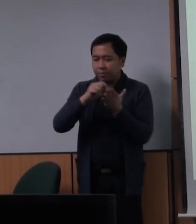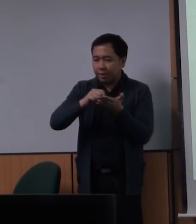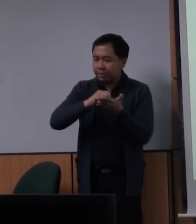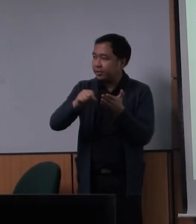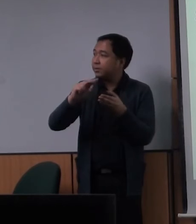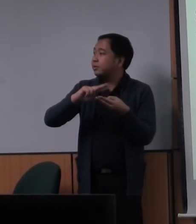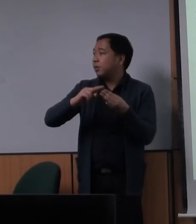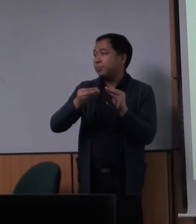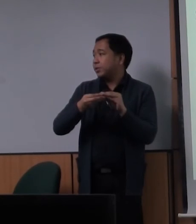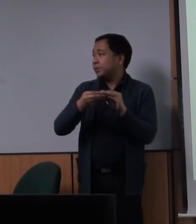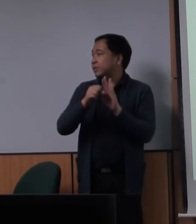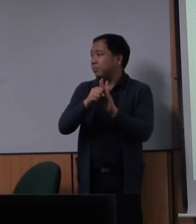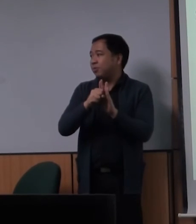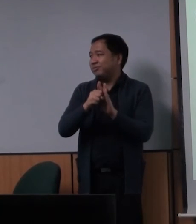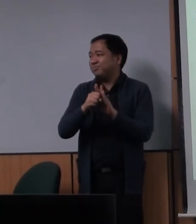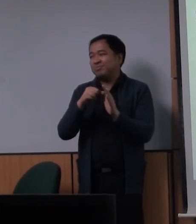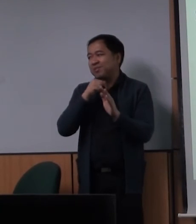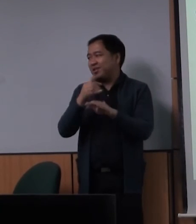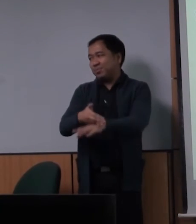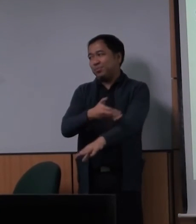reading and writing number symbols.